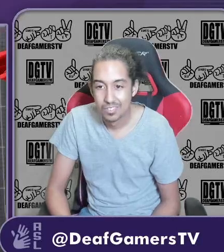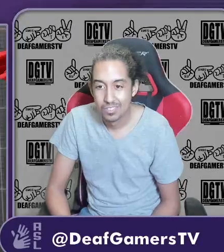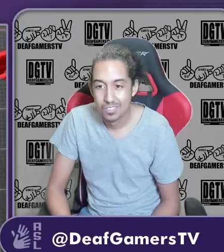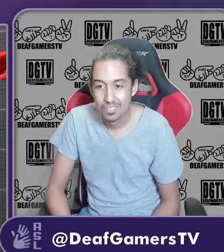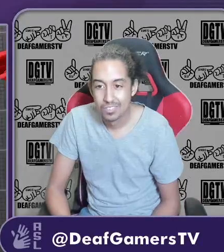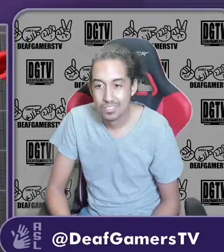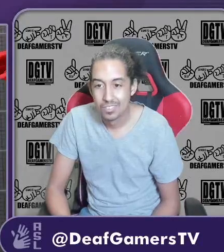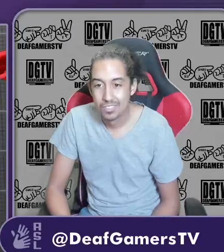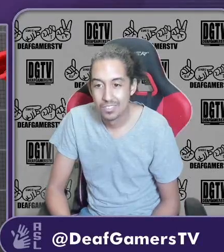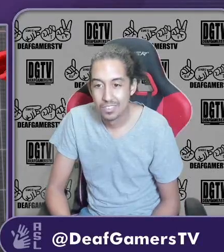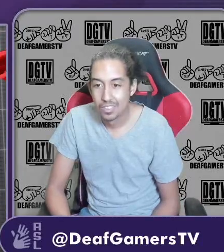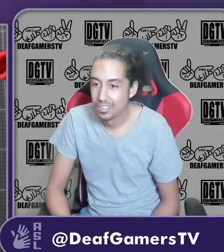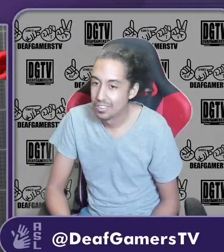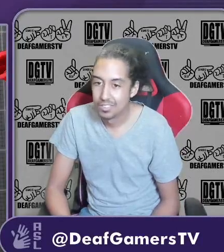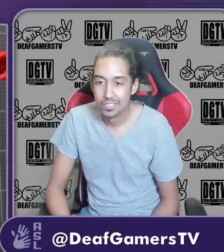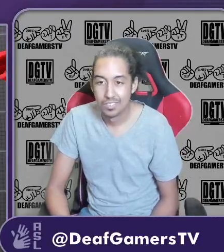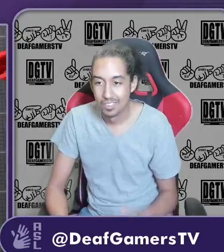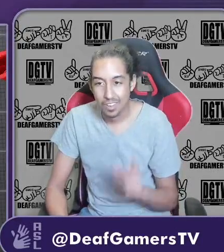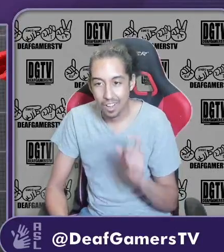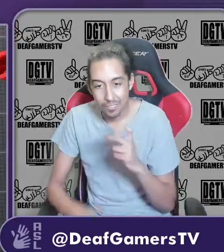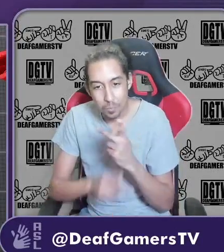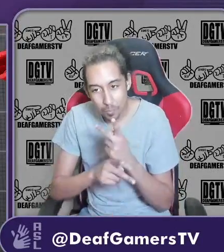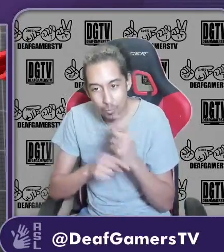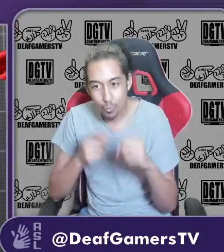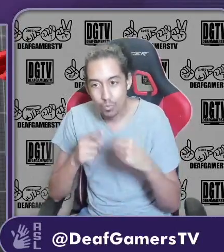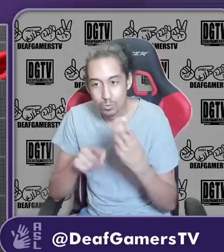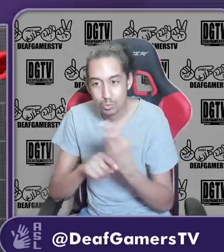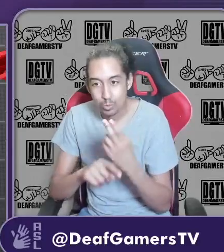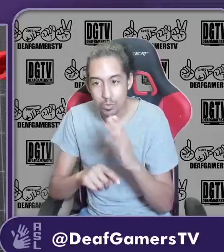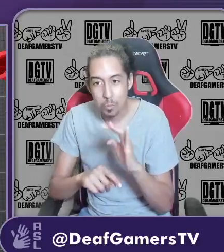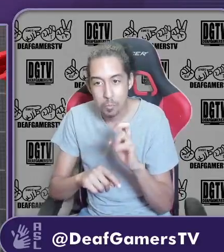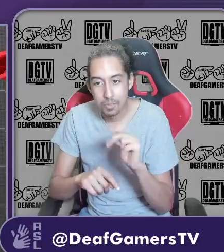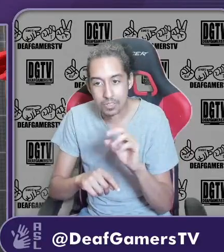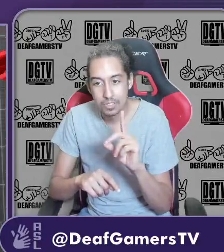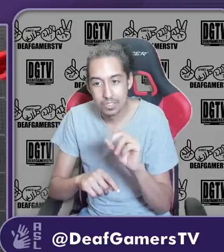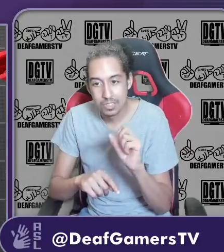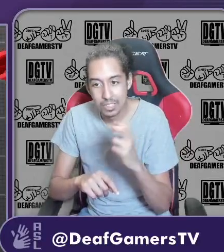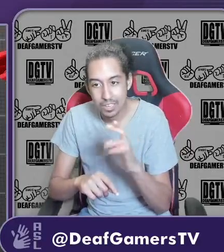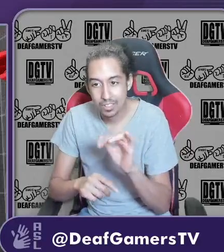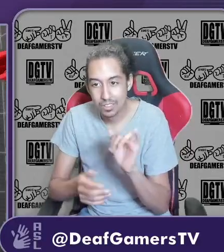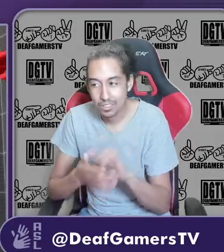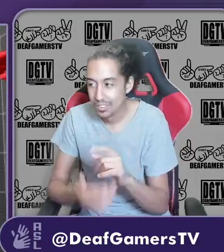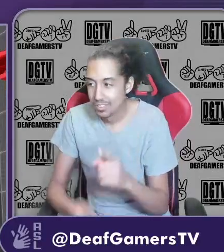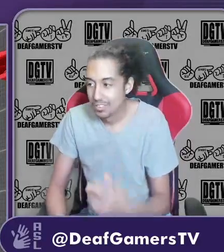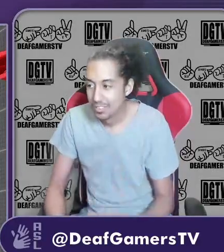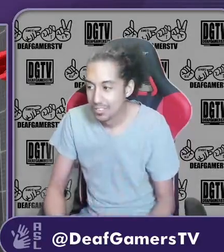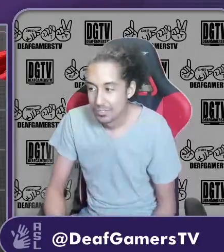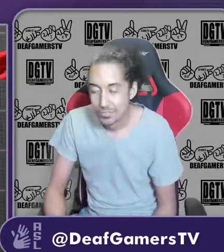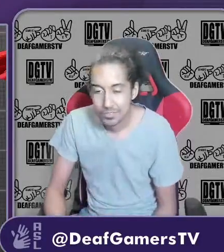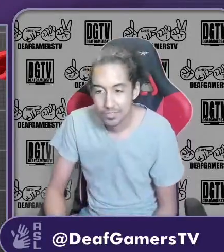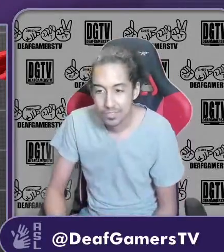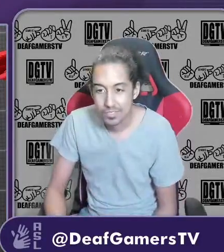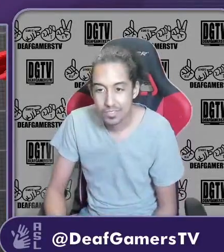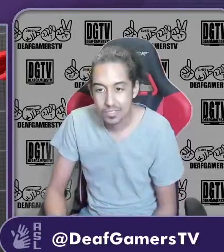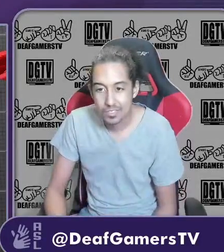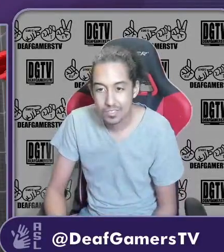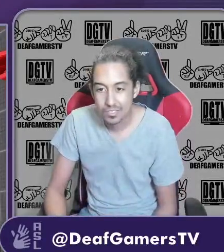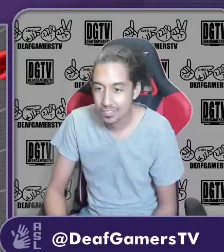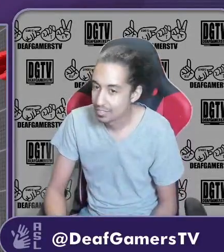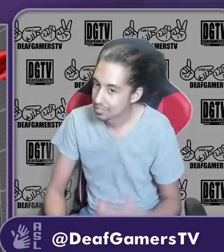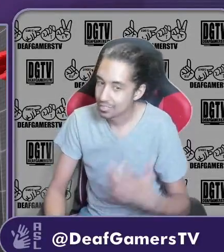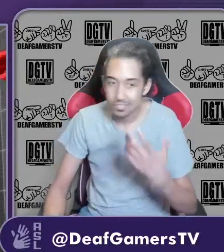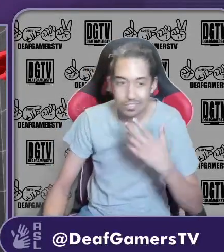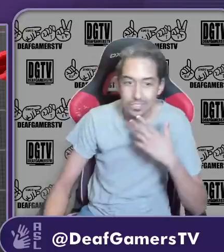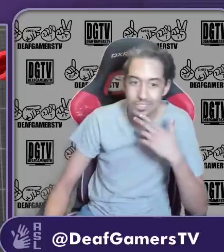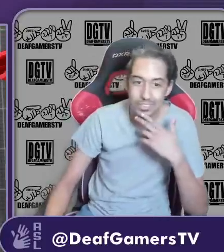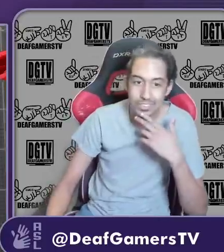dash through the heart rate This time not so lucky Yeah, but the air to that jump medium punch reaches so far plus two